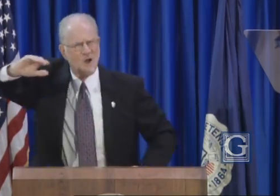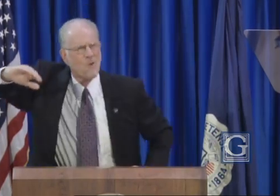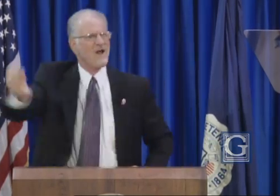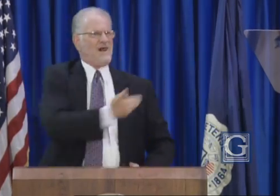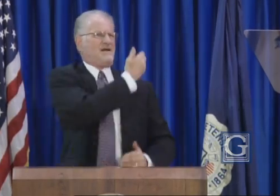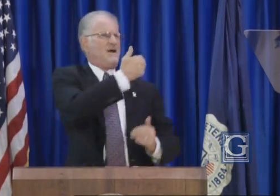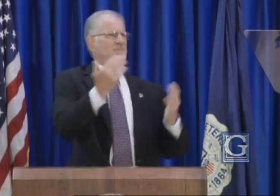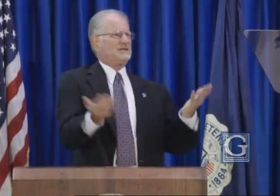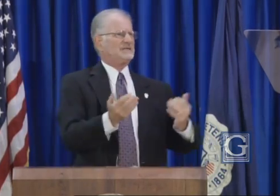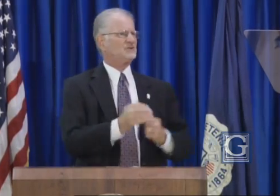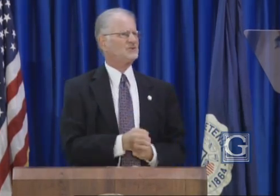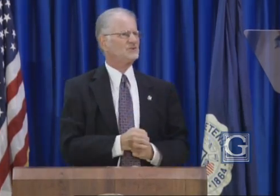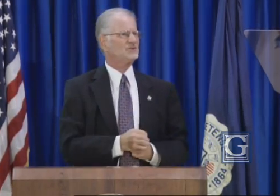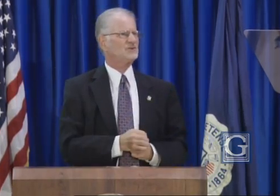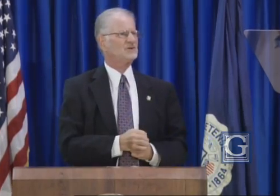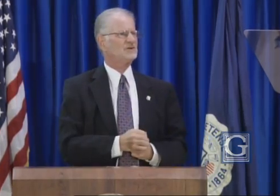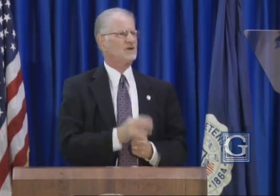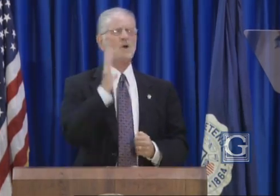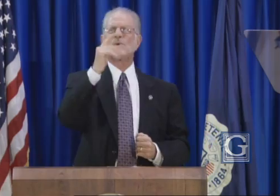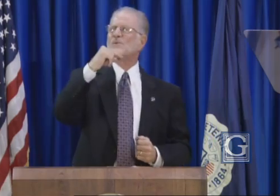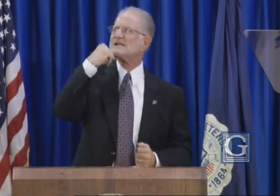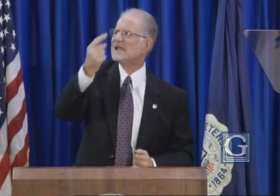here, and you are welcome here."